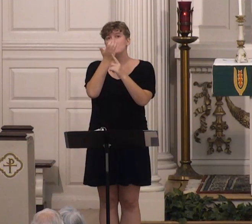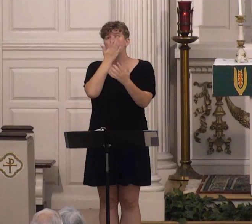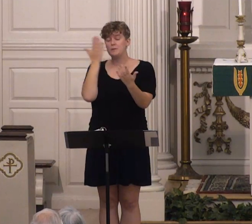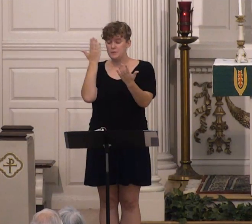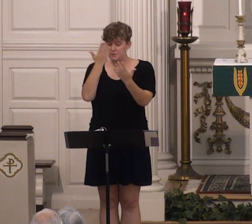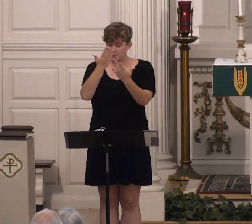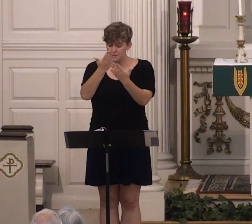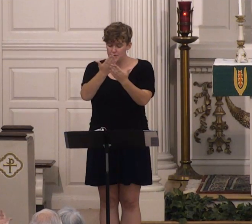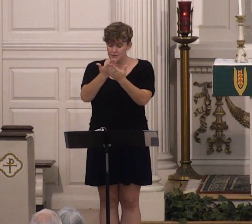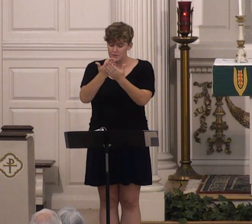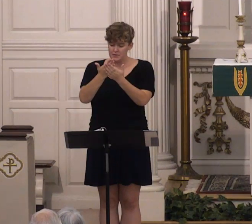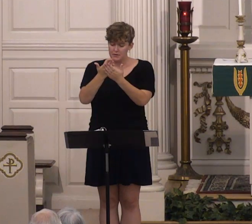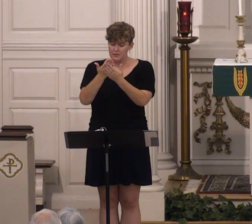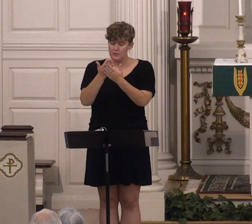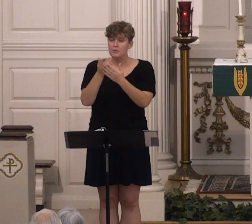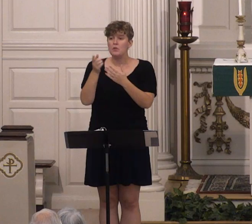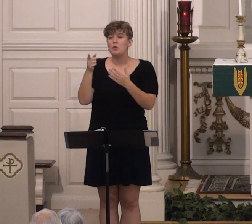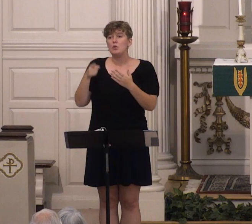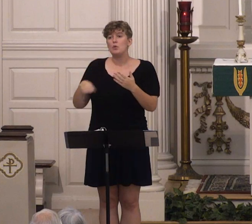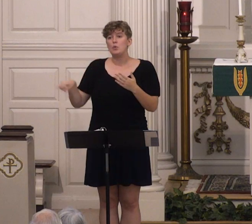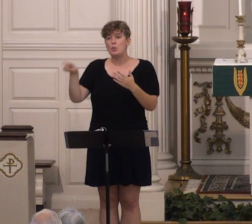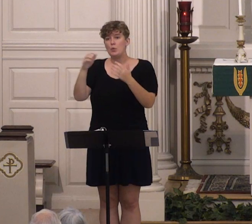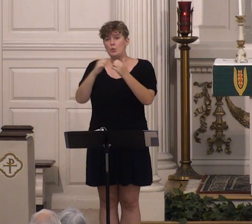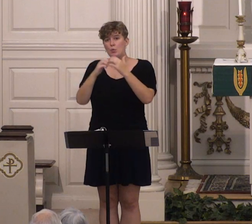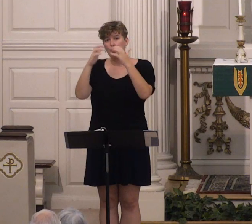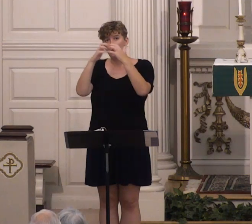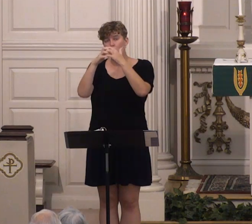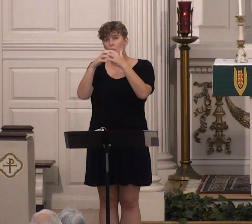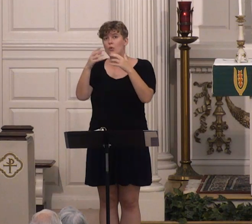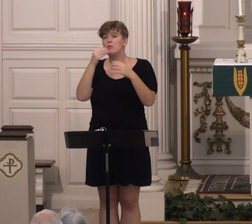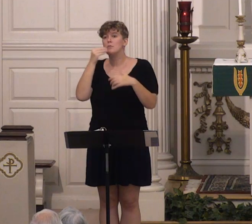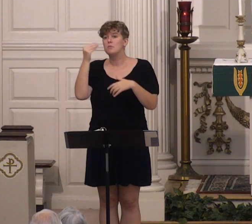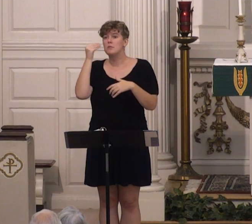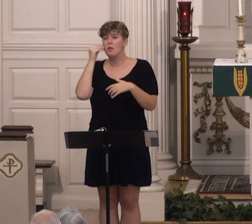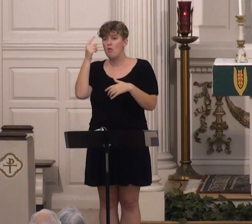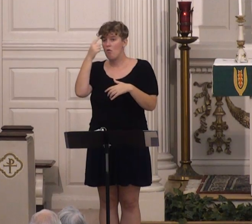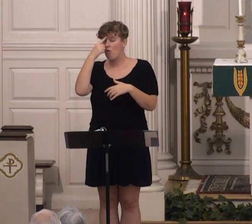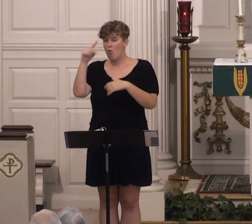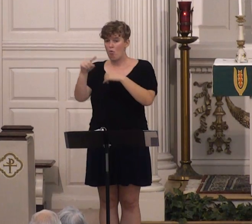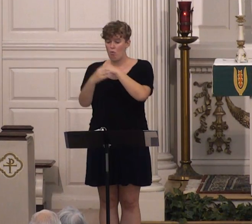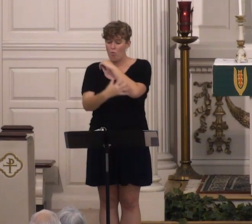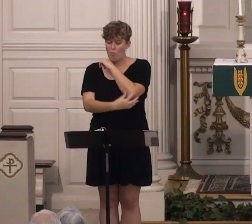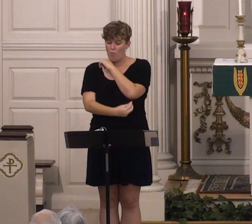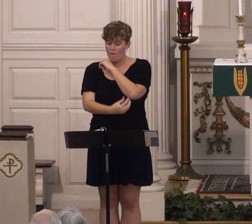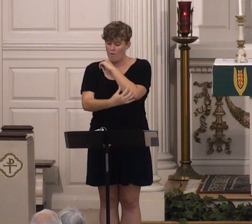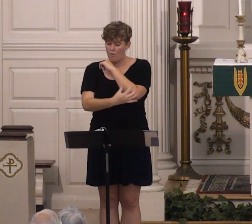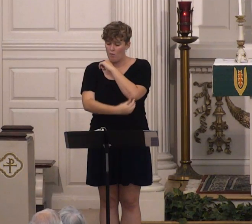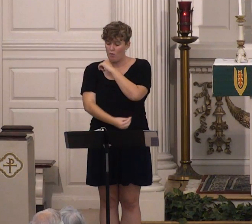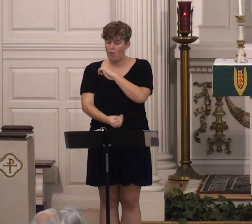God, in your goodness, you have made a